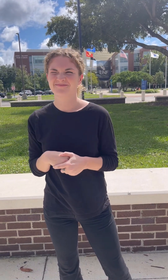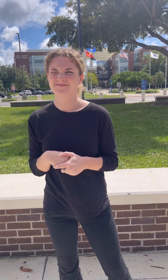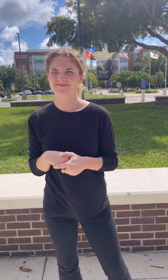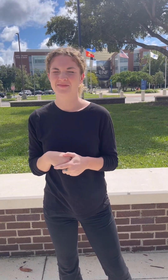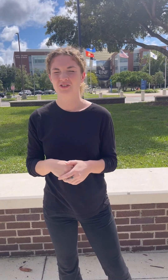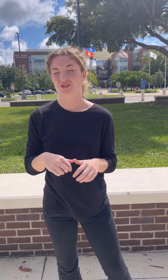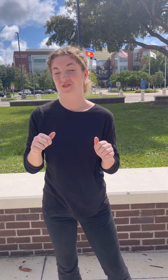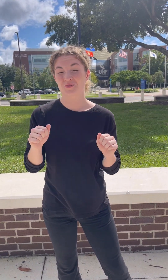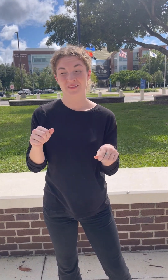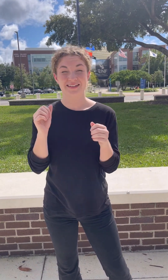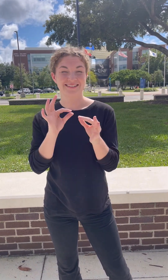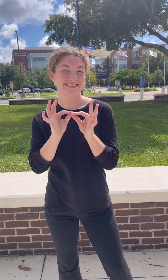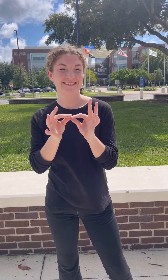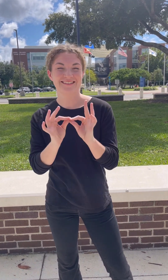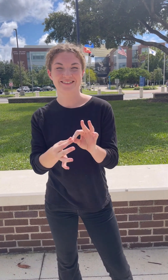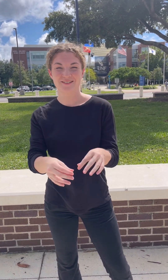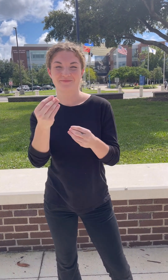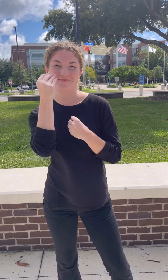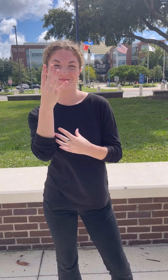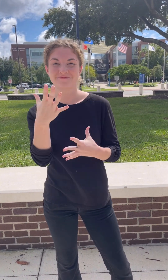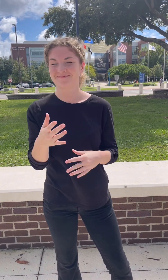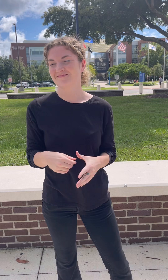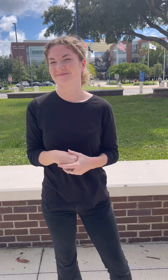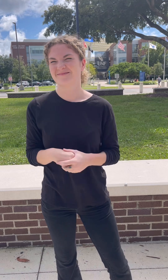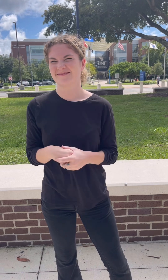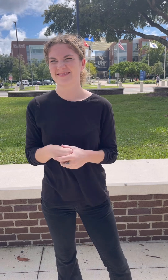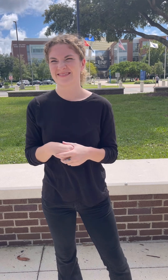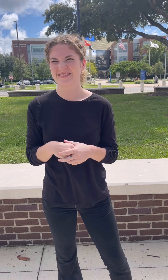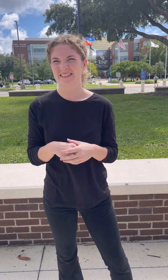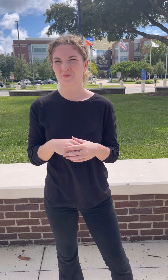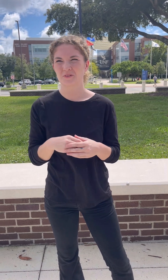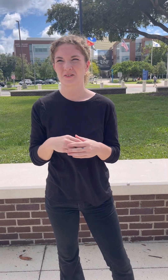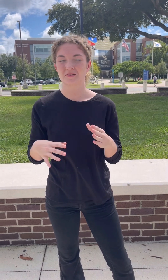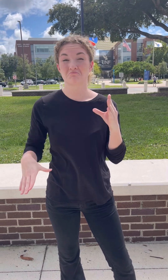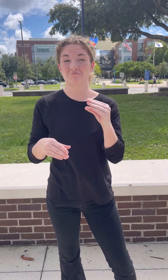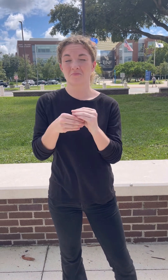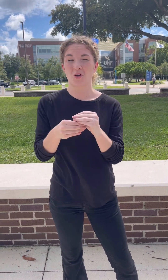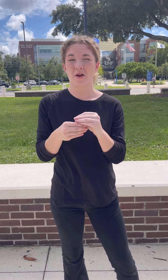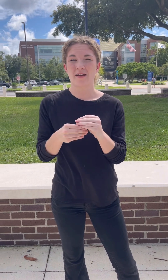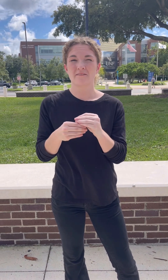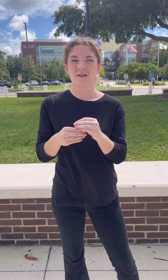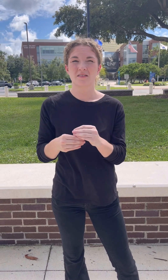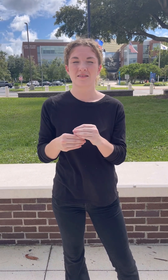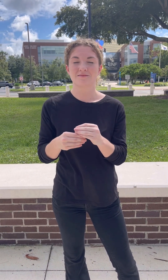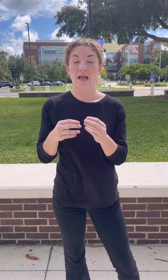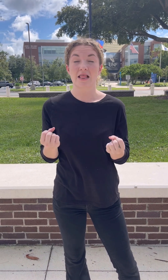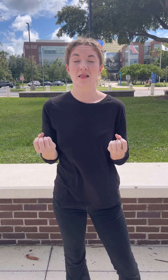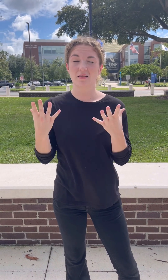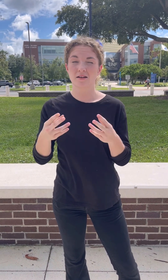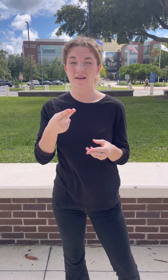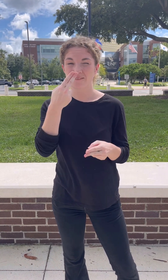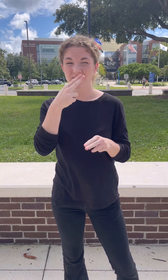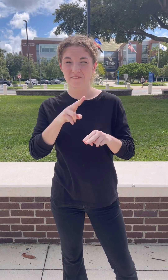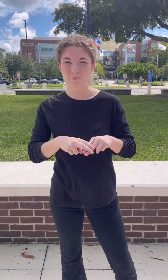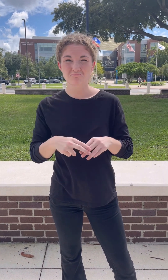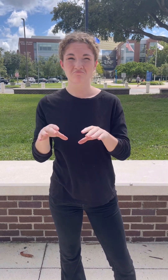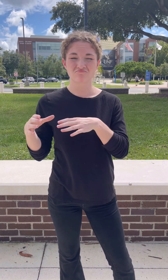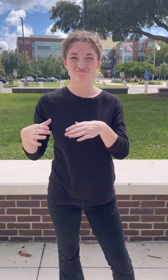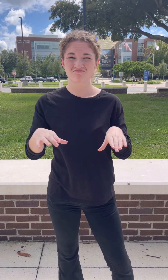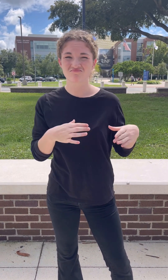will. We also have a bunch of fun activities that go on in this building. Our Department of Student Life, which I'll elaborate on a